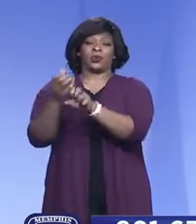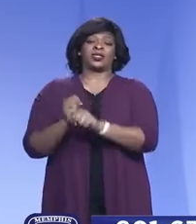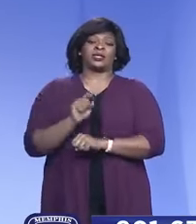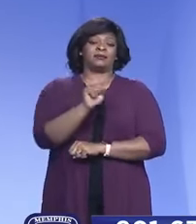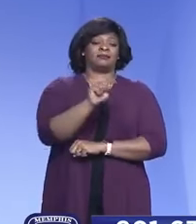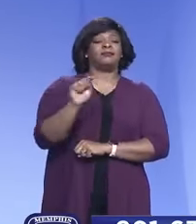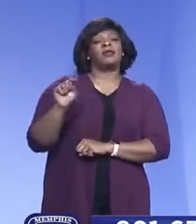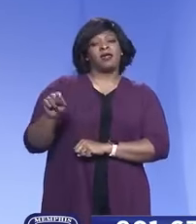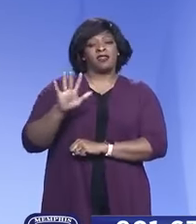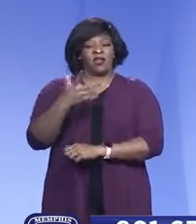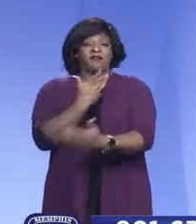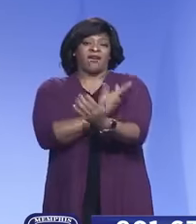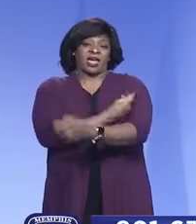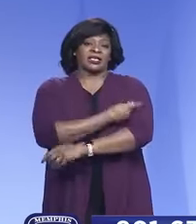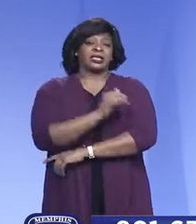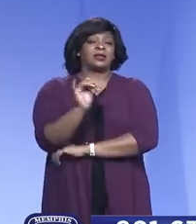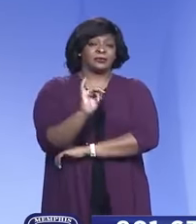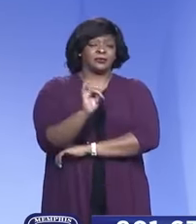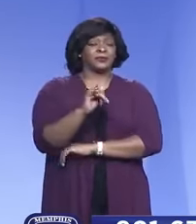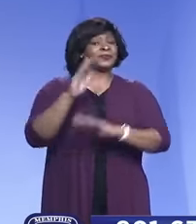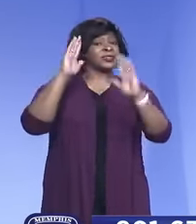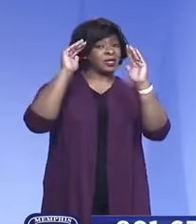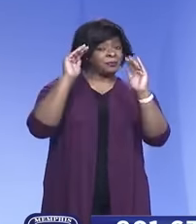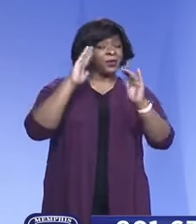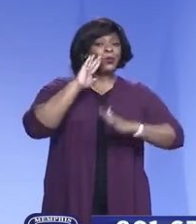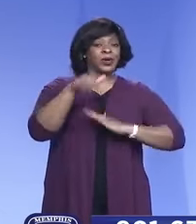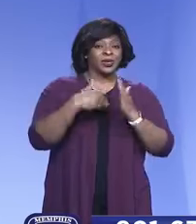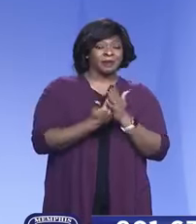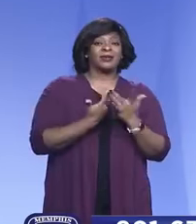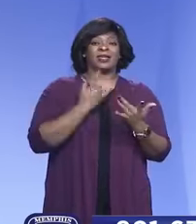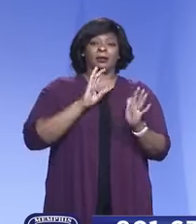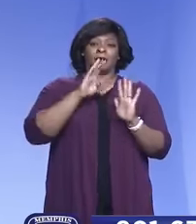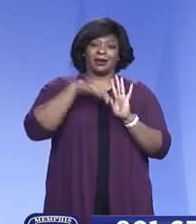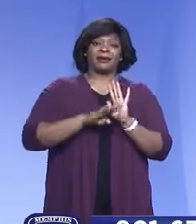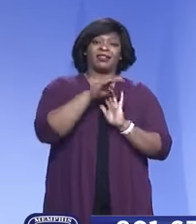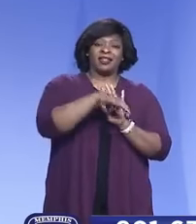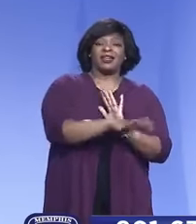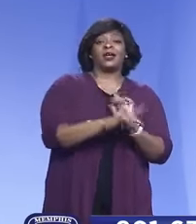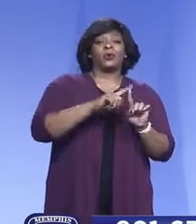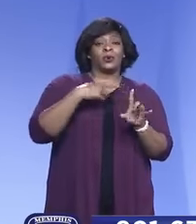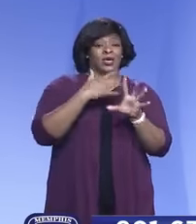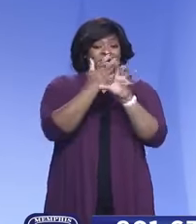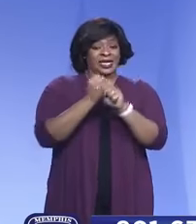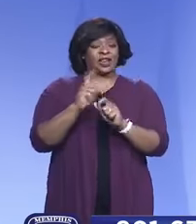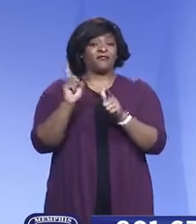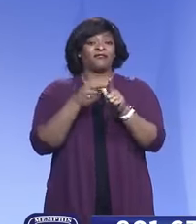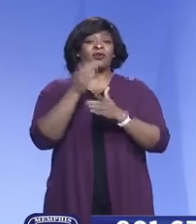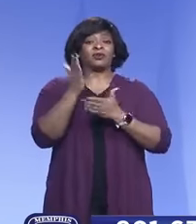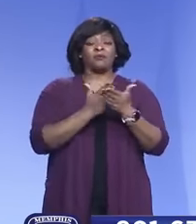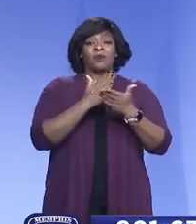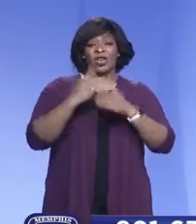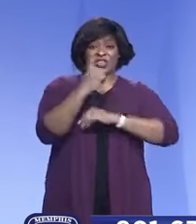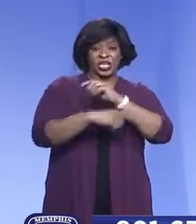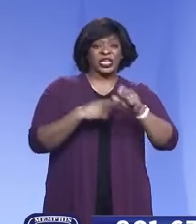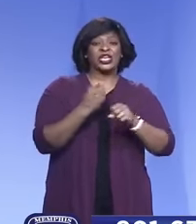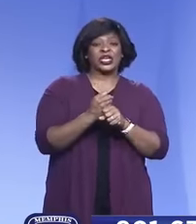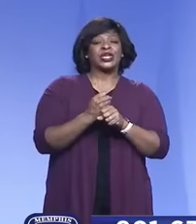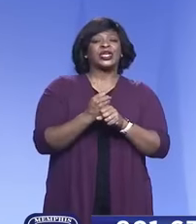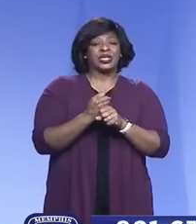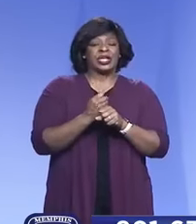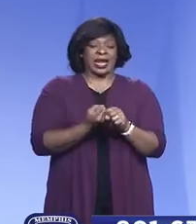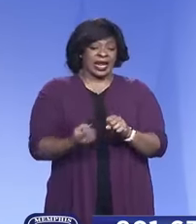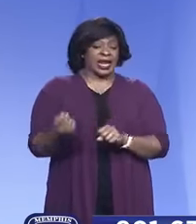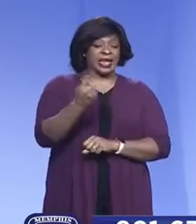vaccine. So I anticipate it'll come in, as I said, dribs and drabs, but as we get into the first part of the year, I think things